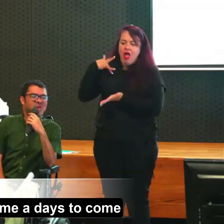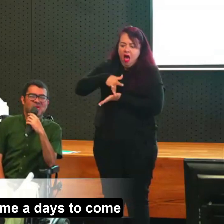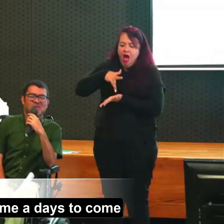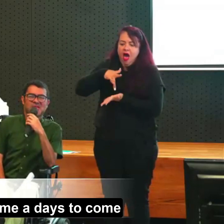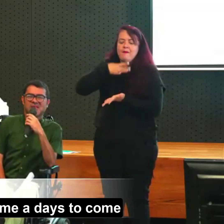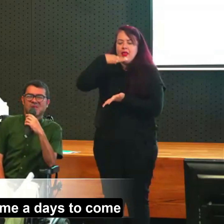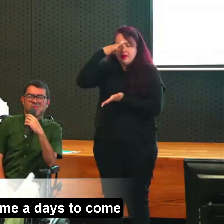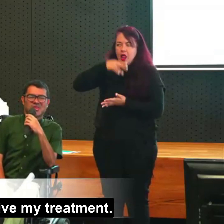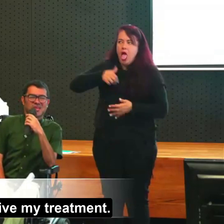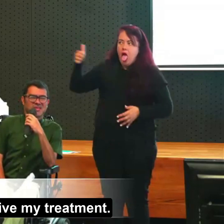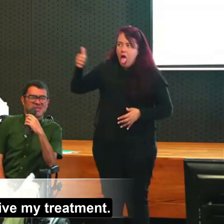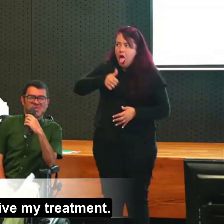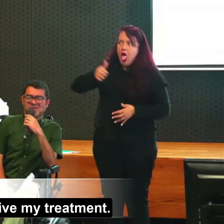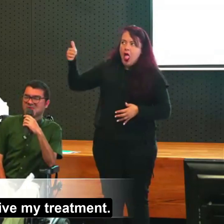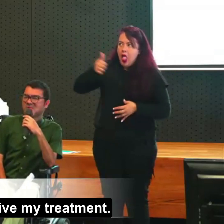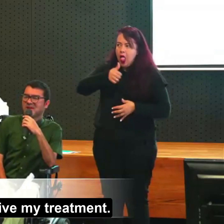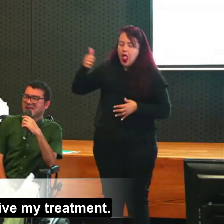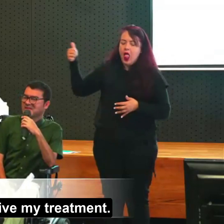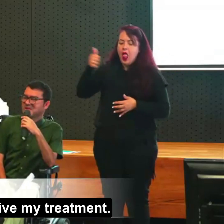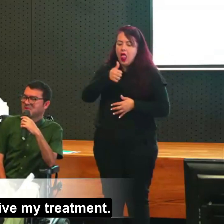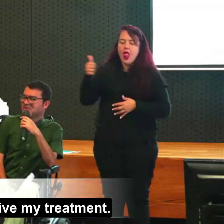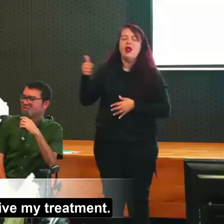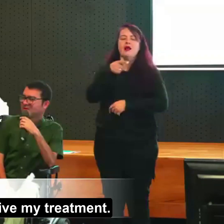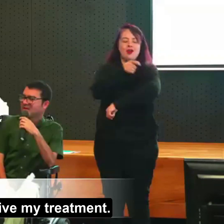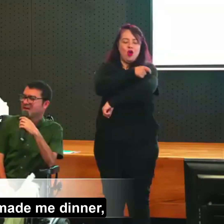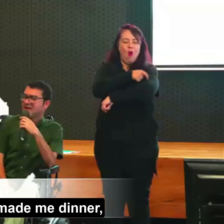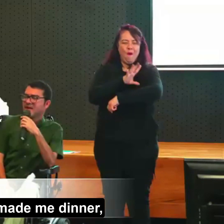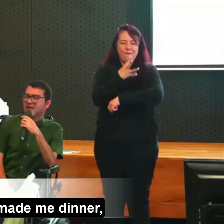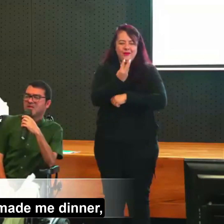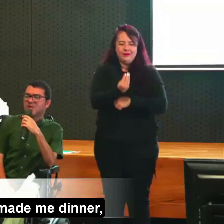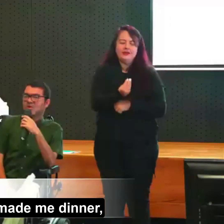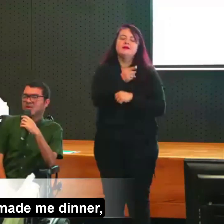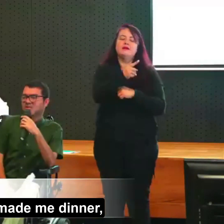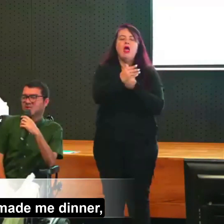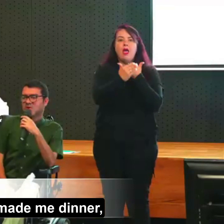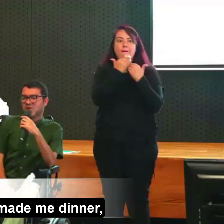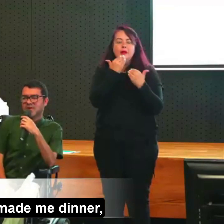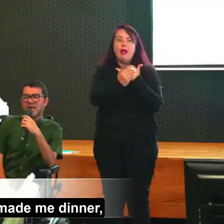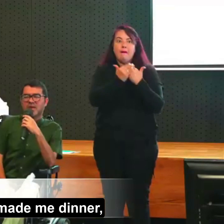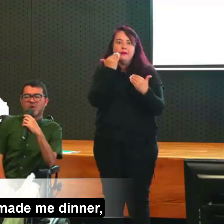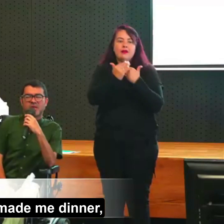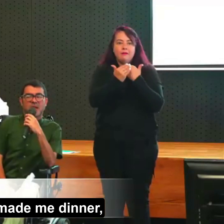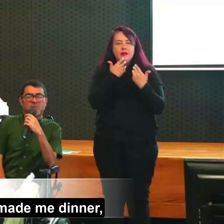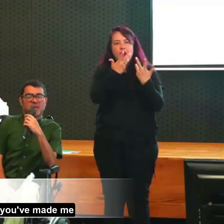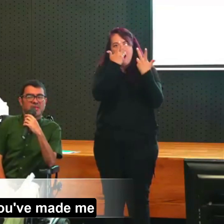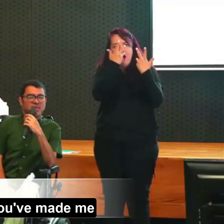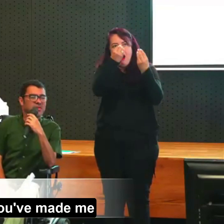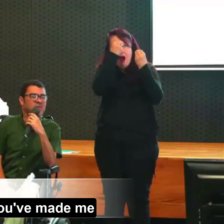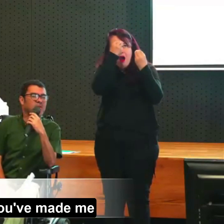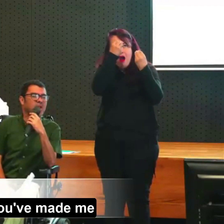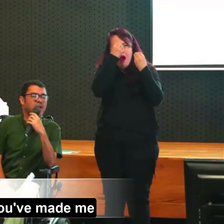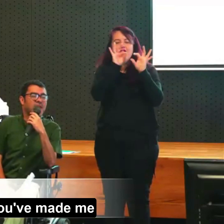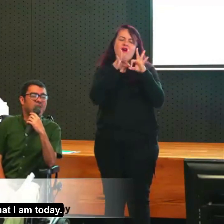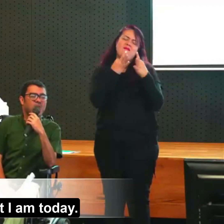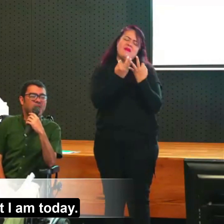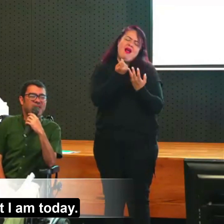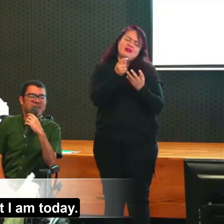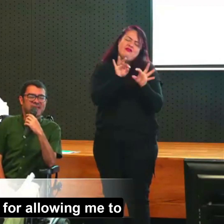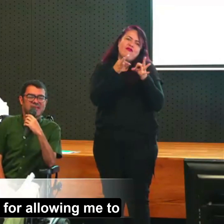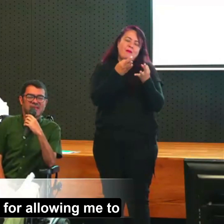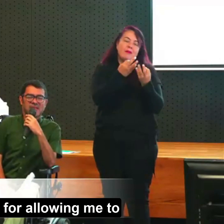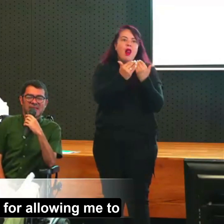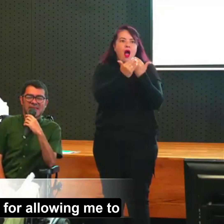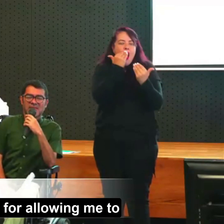8 days to come here to get my treatment. You've made me in Elcomite, you've made me what